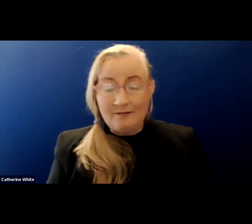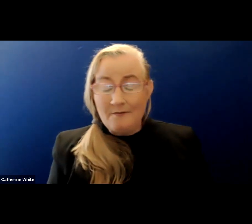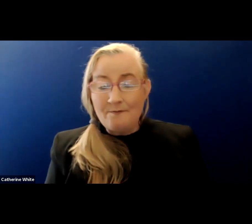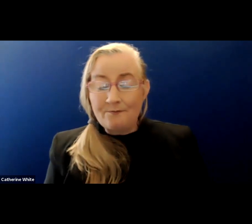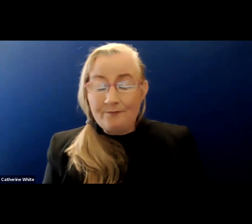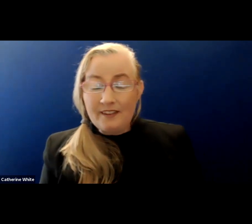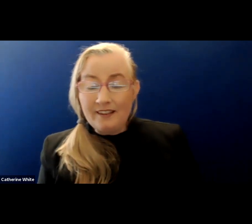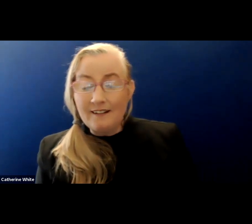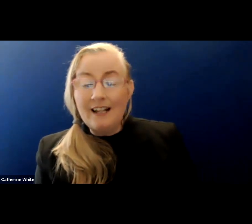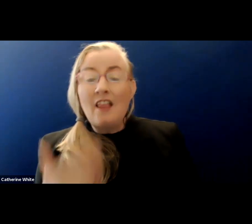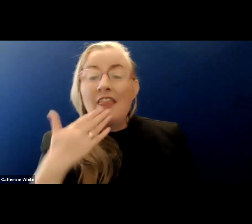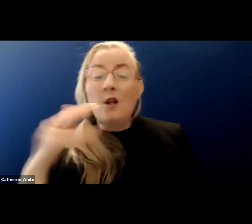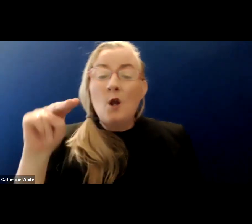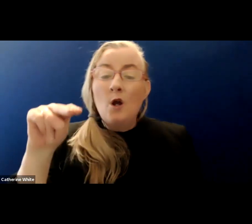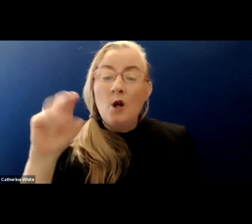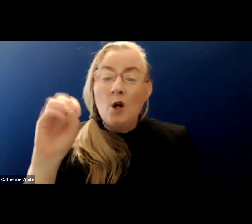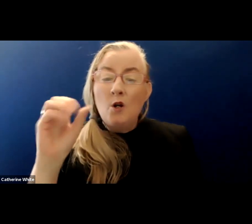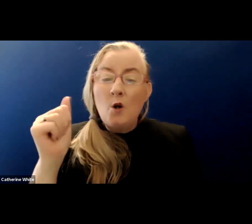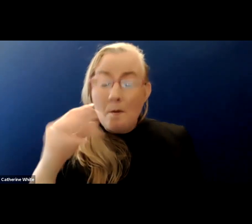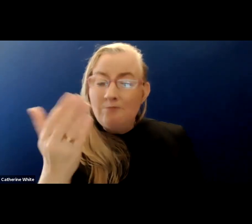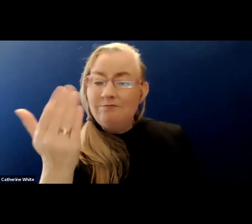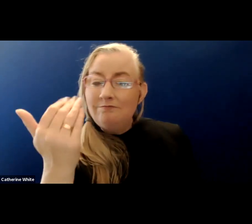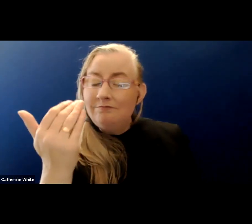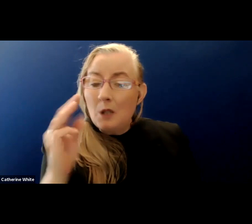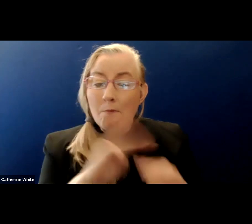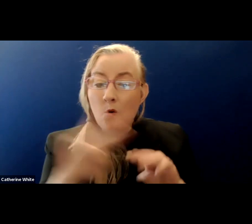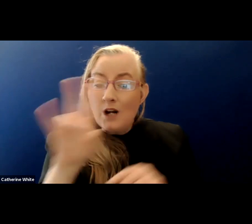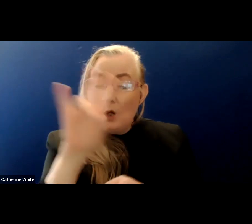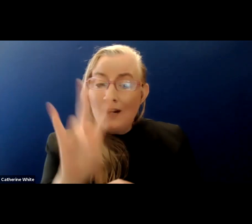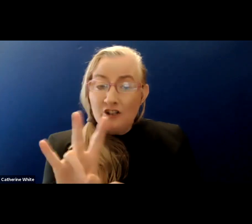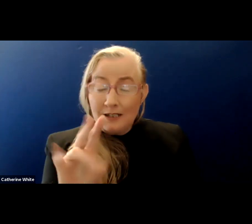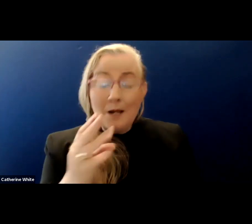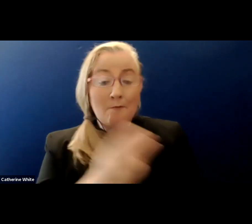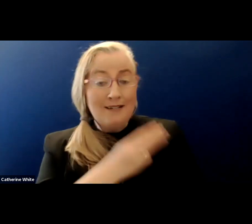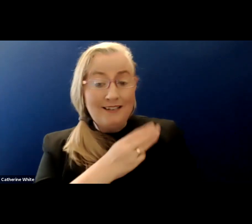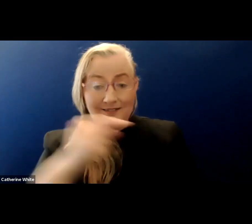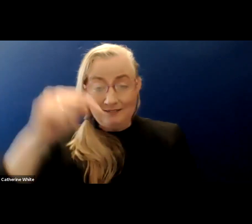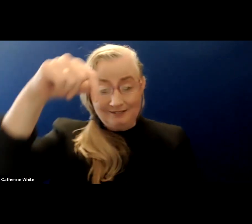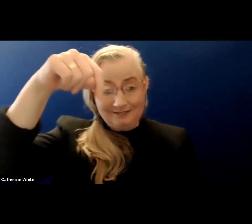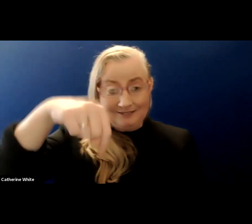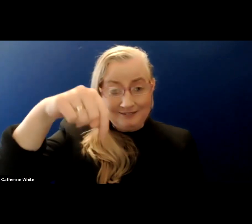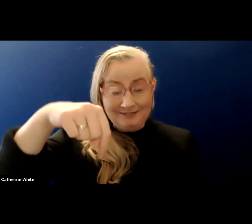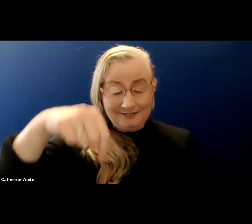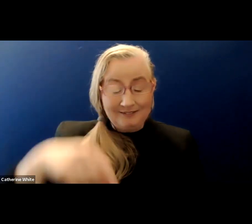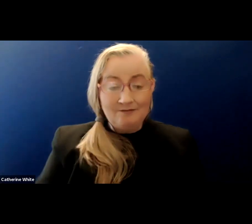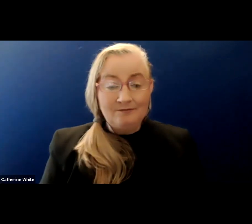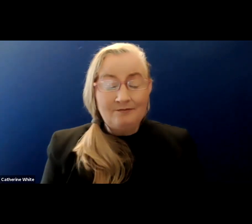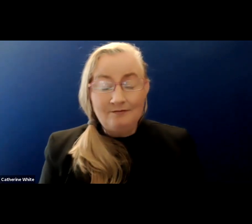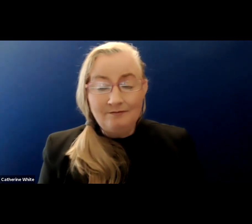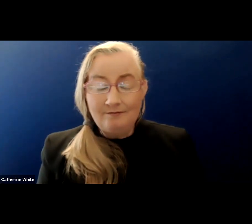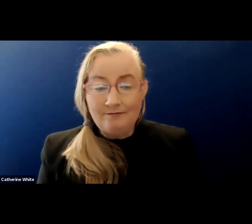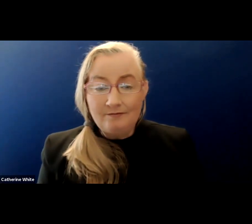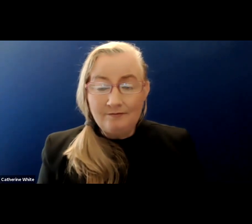Thank you, Dome. We might take another couple of questions if there are any, please, before we go back to for answers.